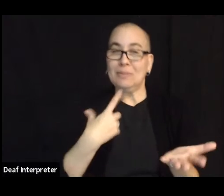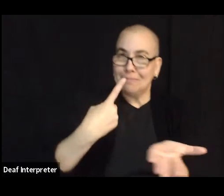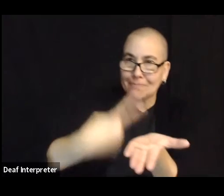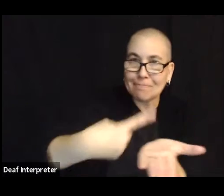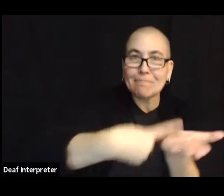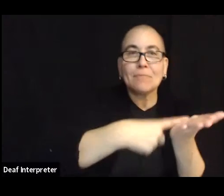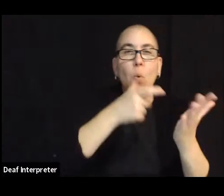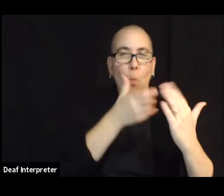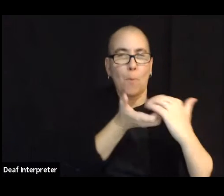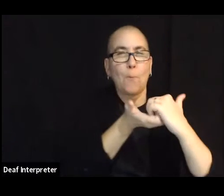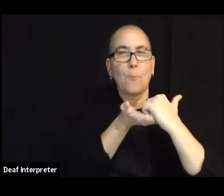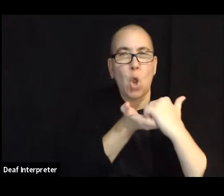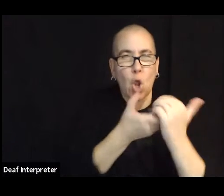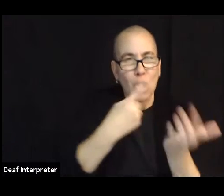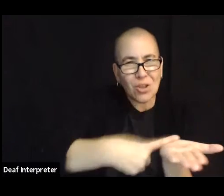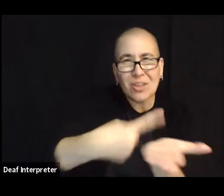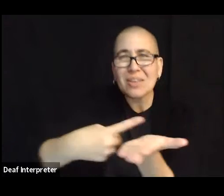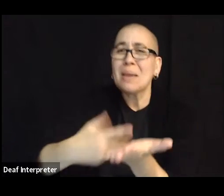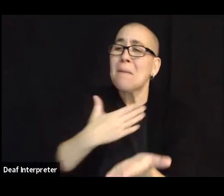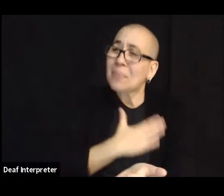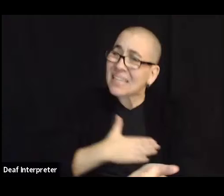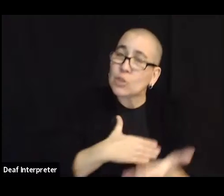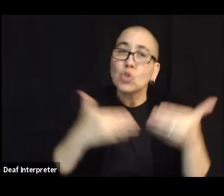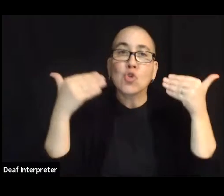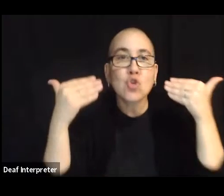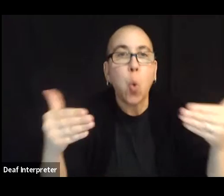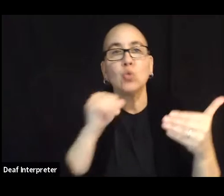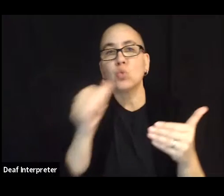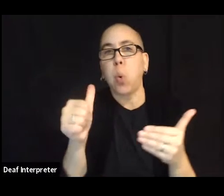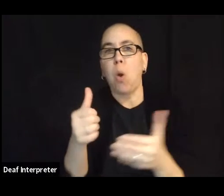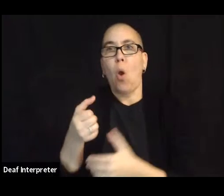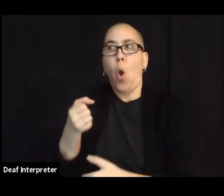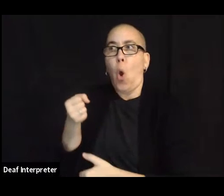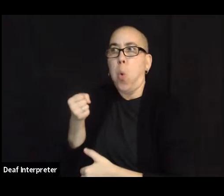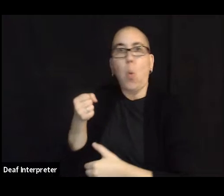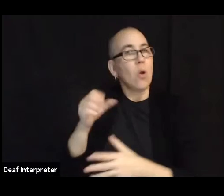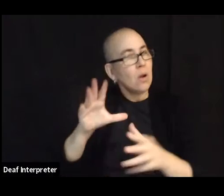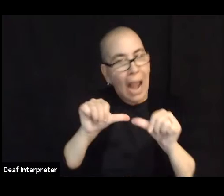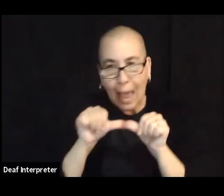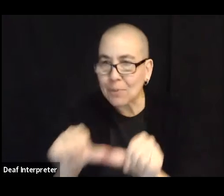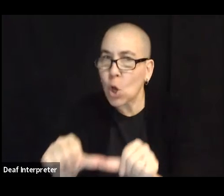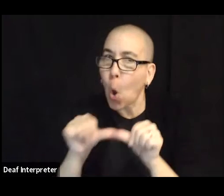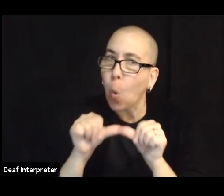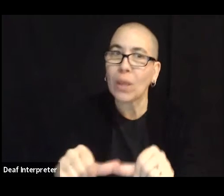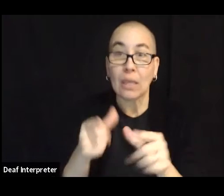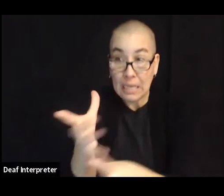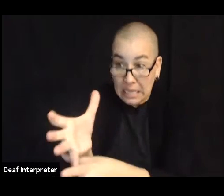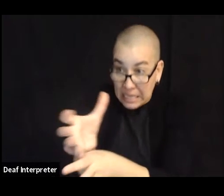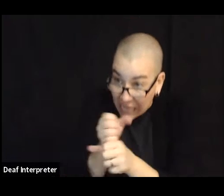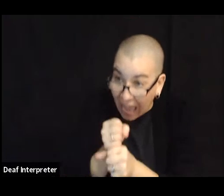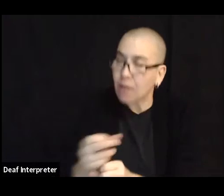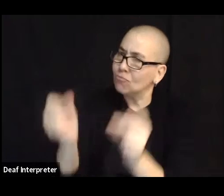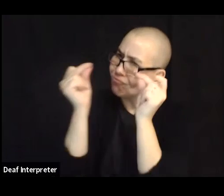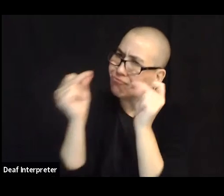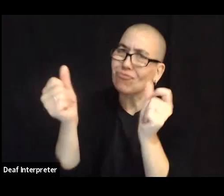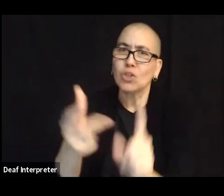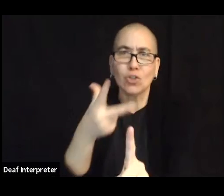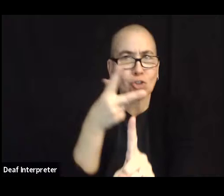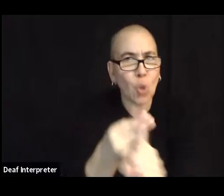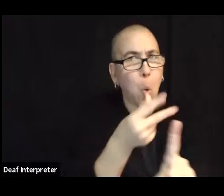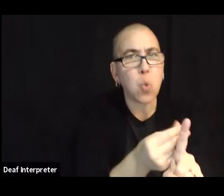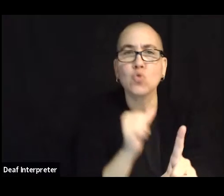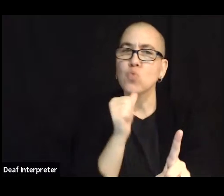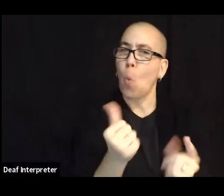they are vaccinating 7 days a week. When we look at the data, it shows spikes during the Monday through Friday and